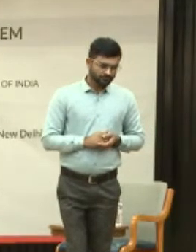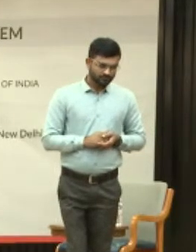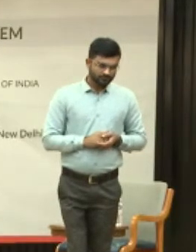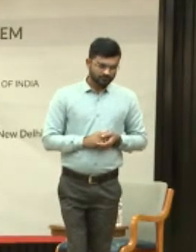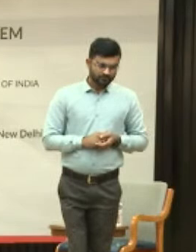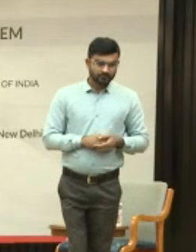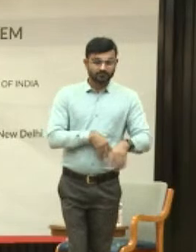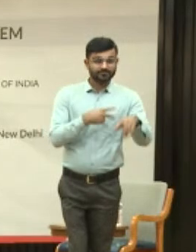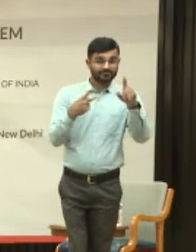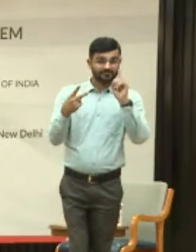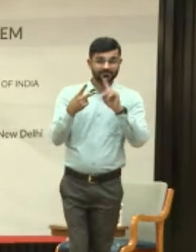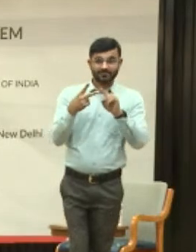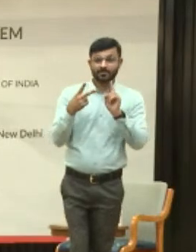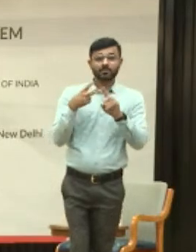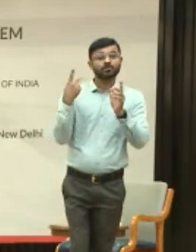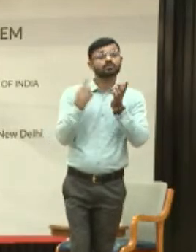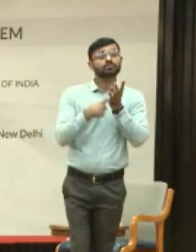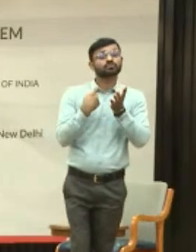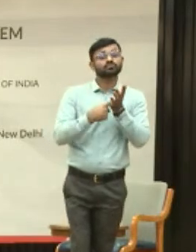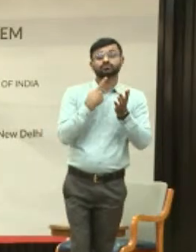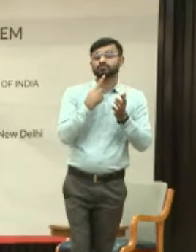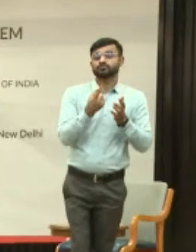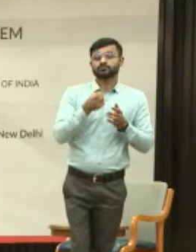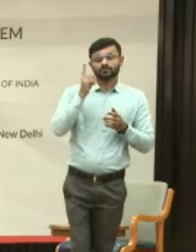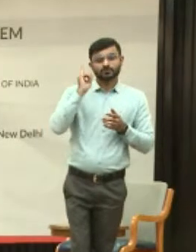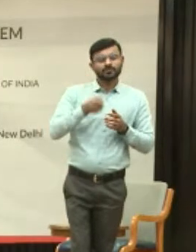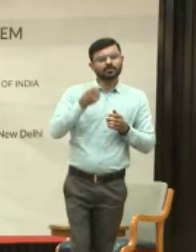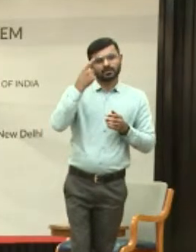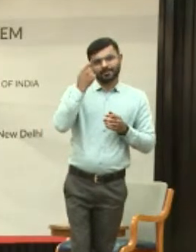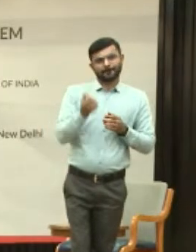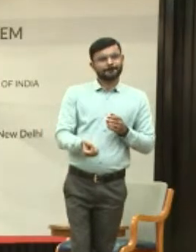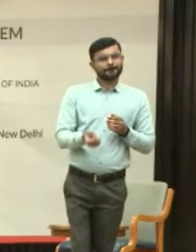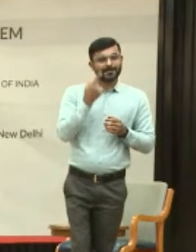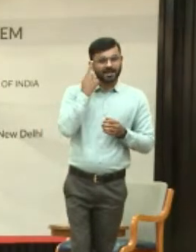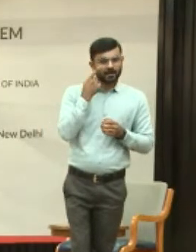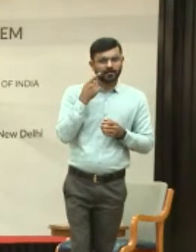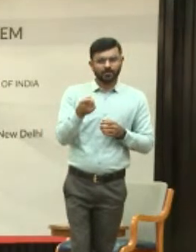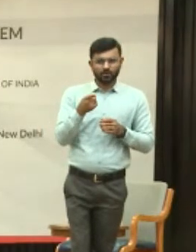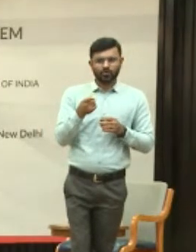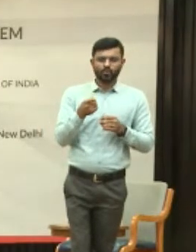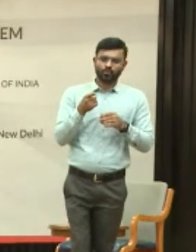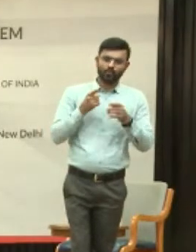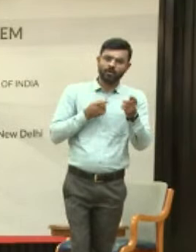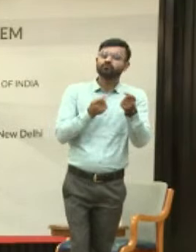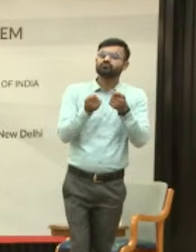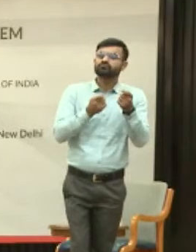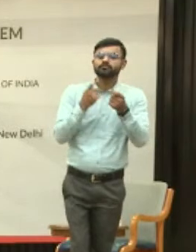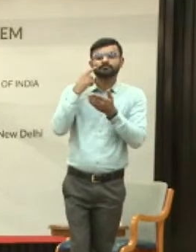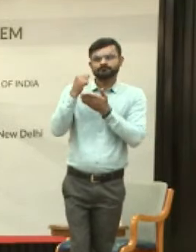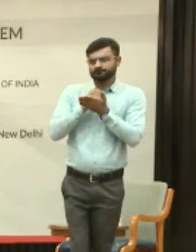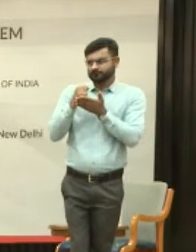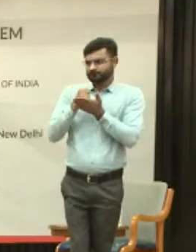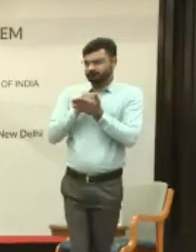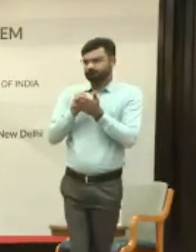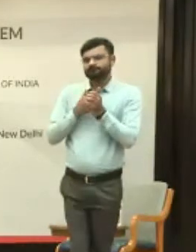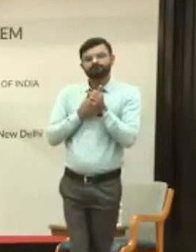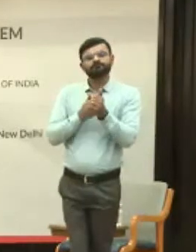The second clause is you must demonstrate that the contrary practice is